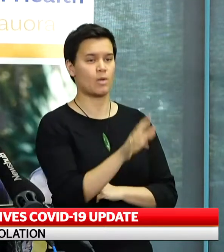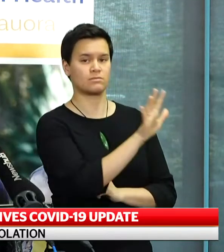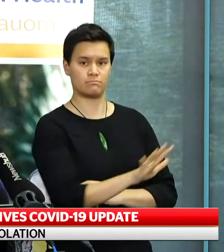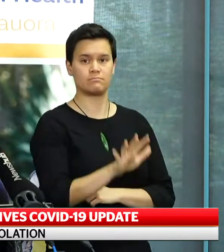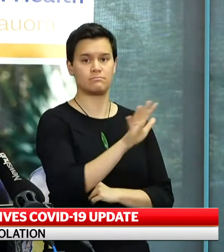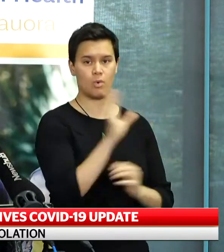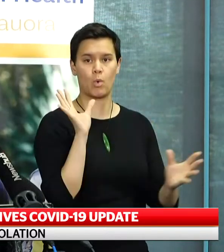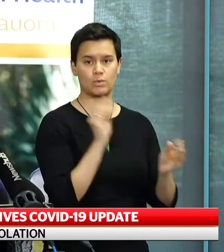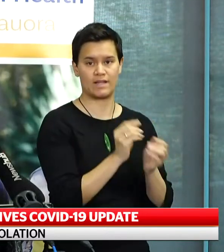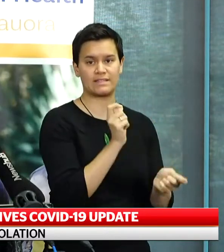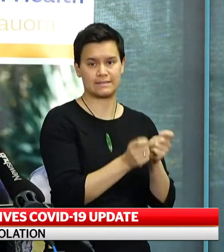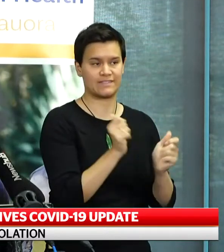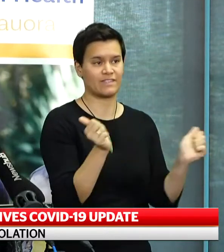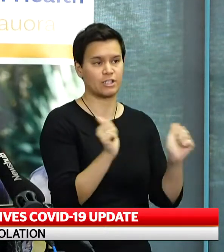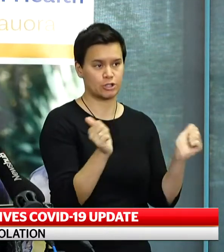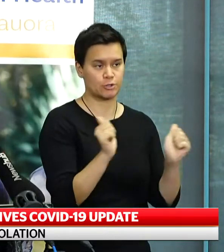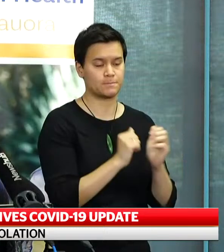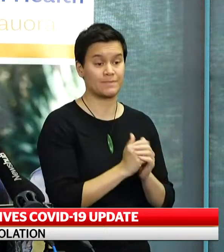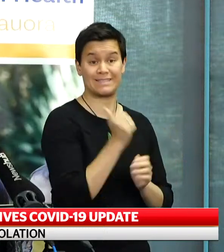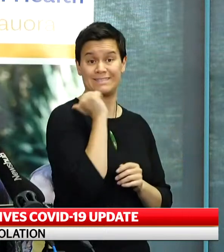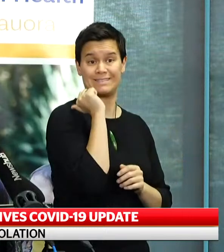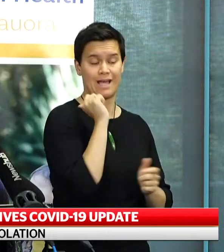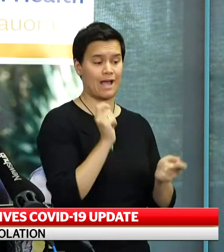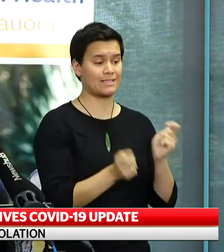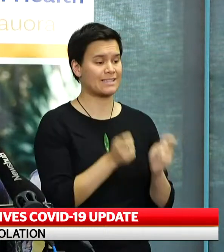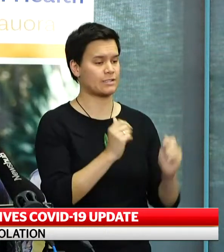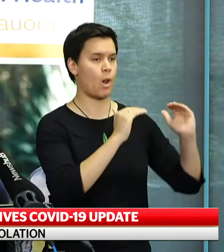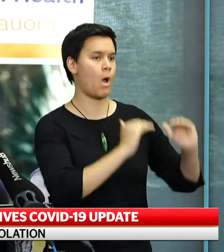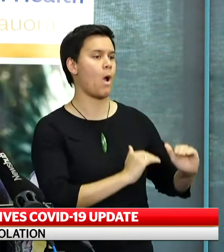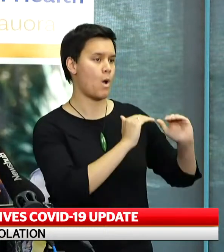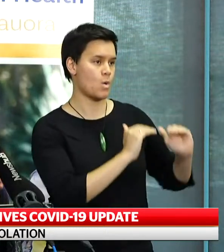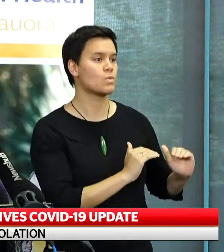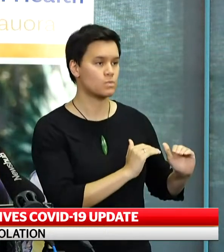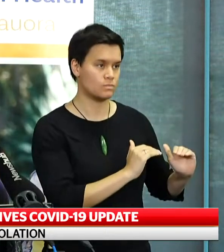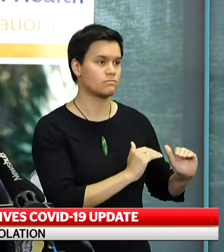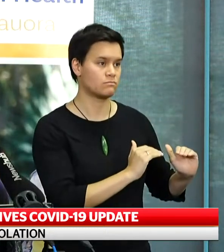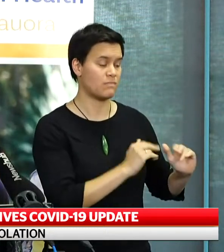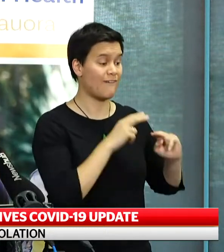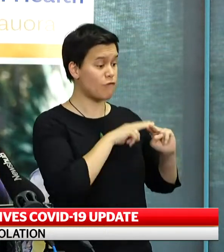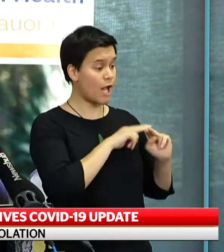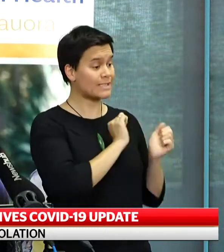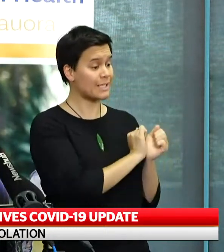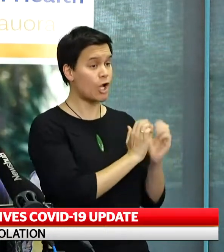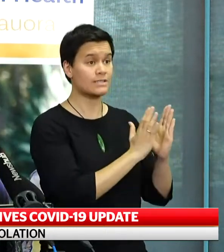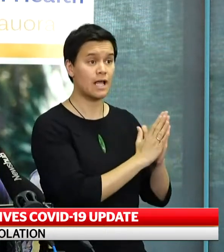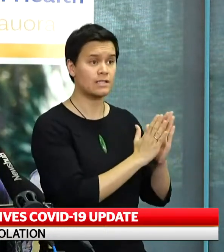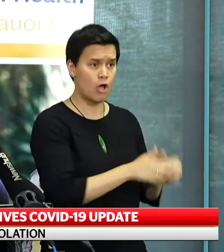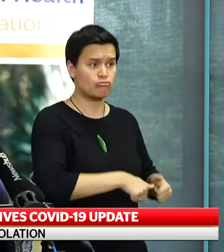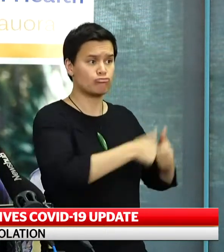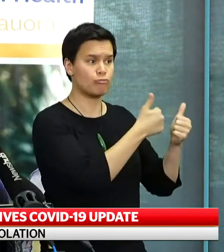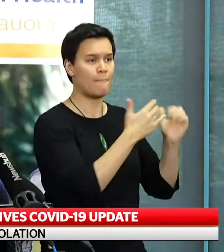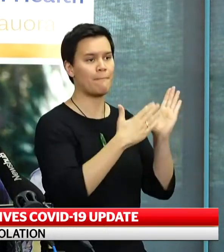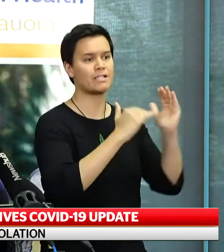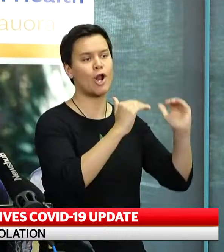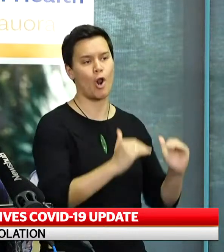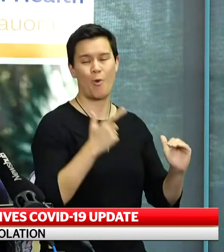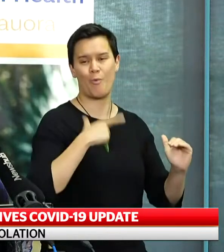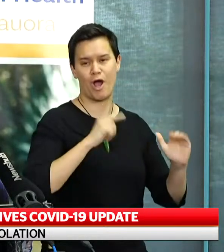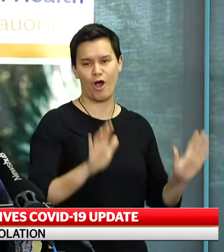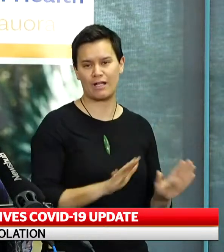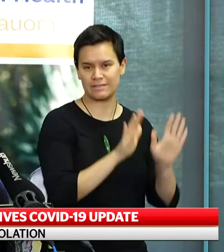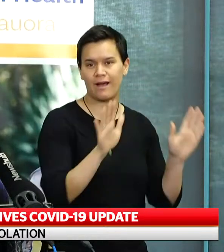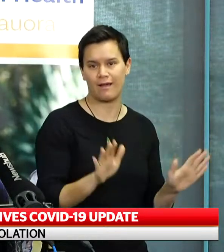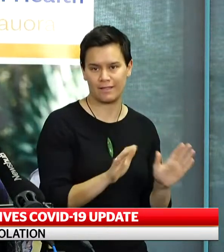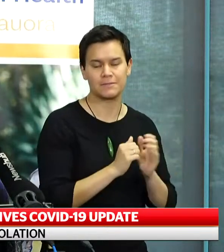1,072,492. So yesterday's testing figure was somewhat lower than the preceding days, reflecting the public holiday, but we did see good testing